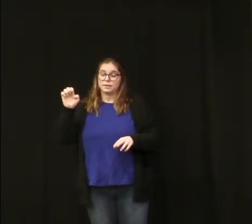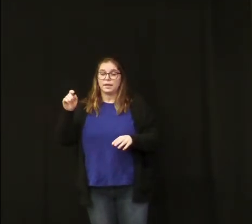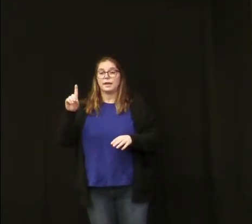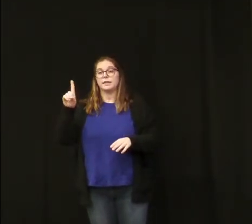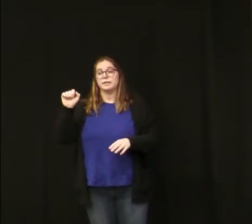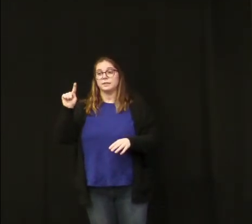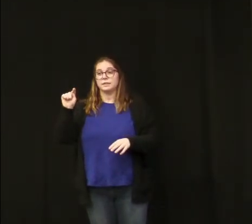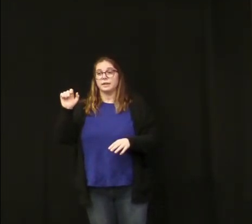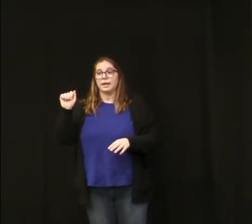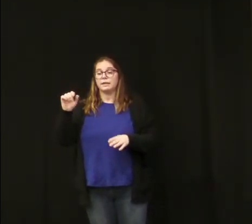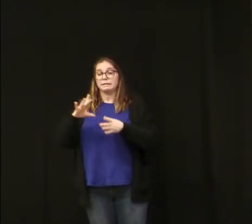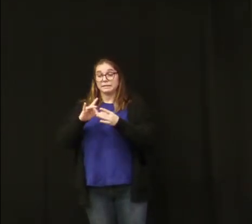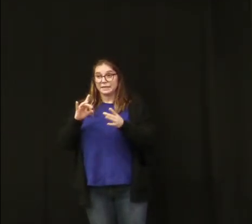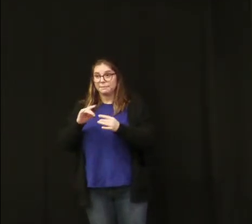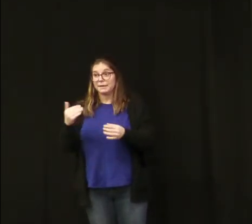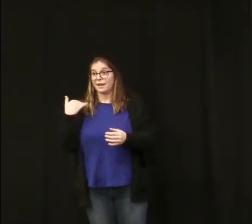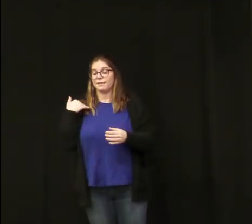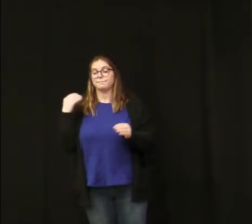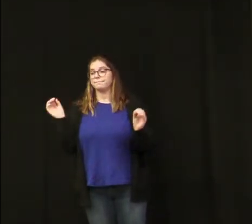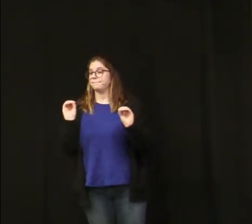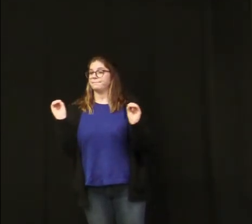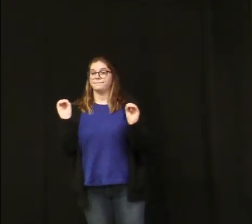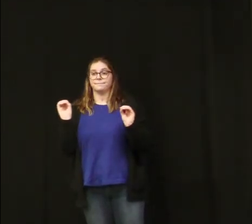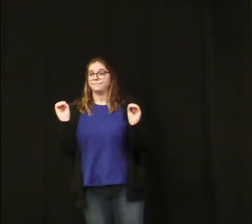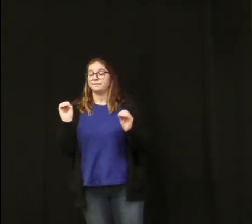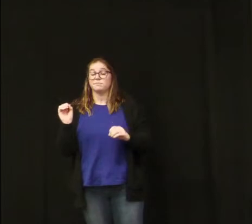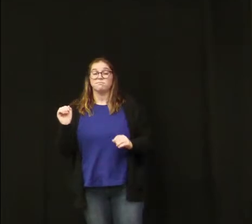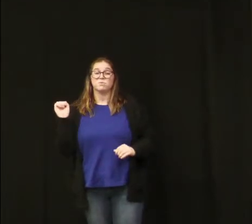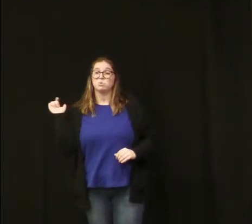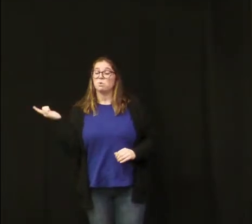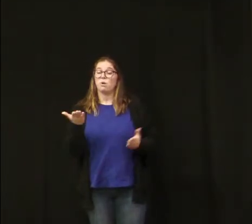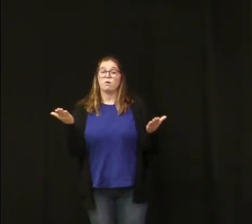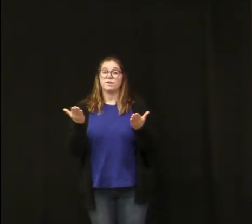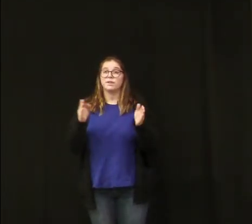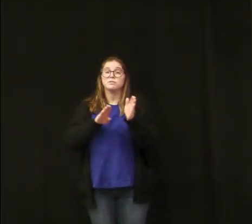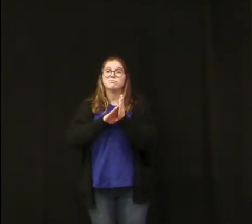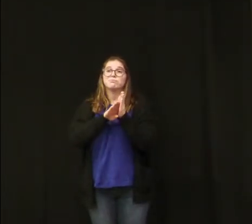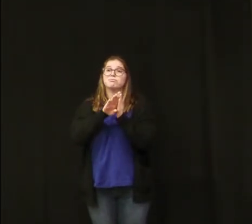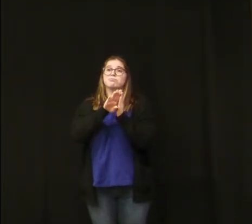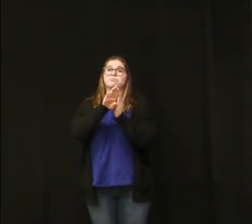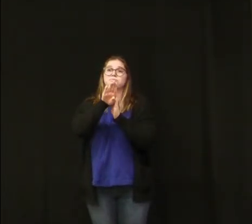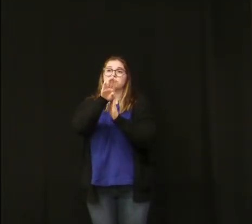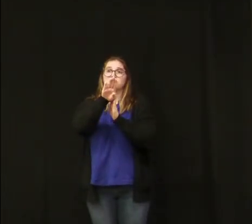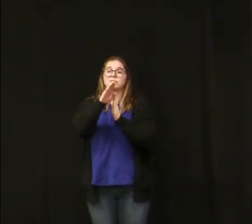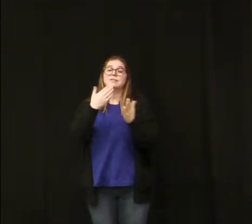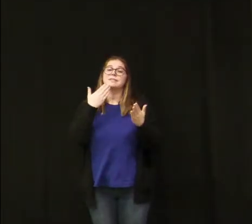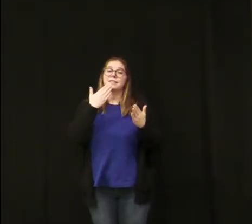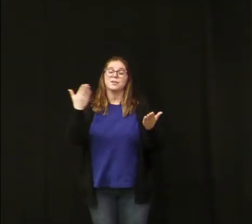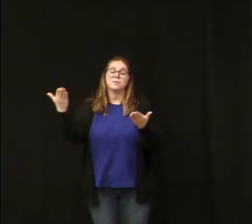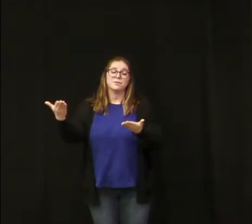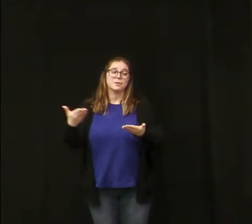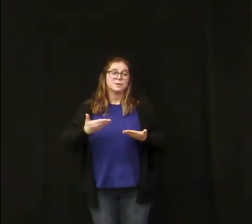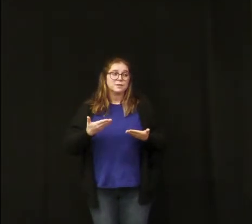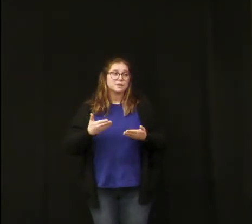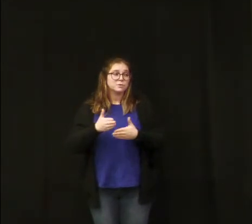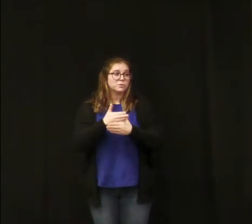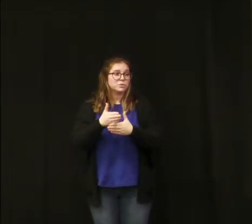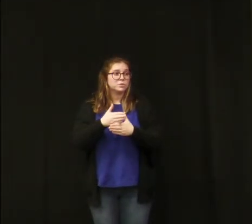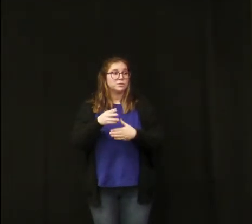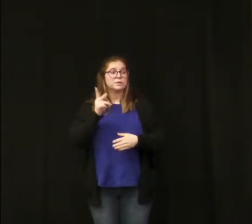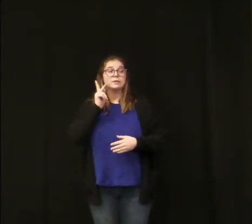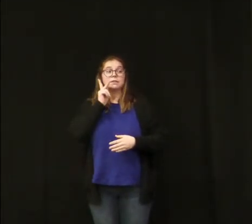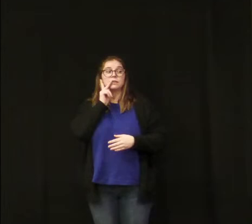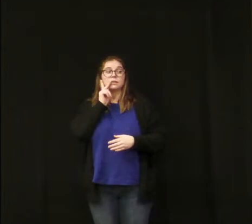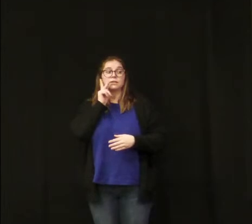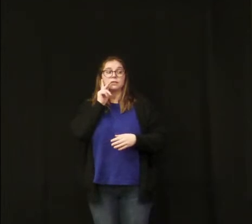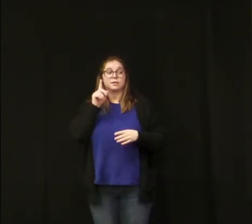And we're just all here growing. That's what we're doing today. So Thank you for being honest and sharing. I have a question